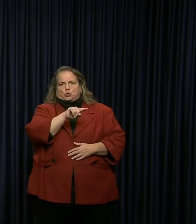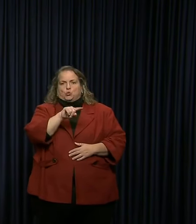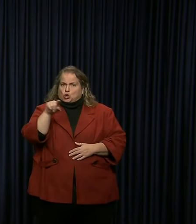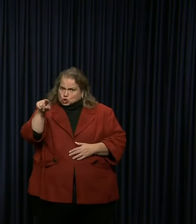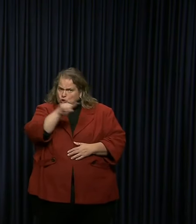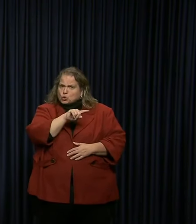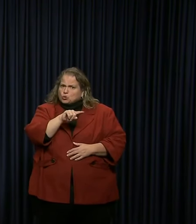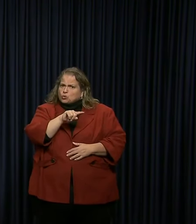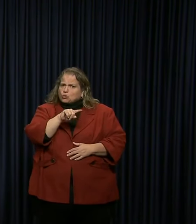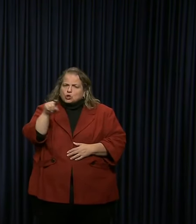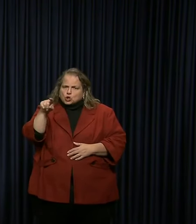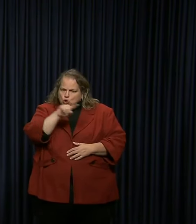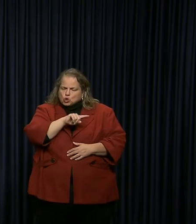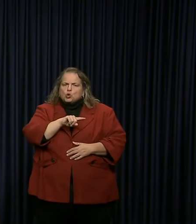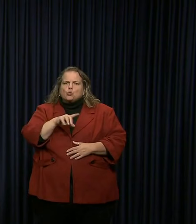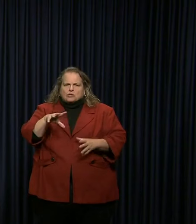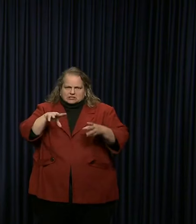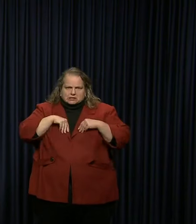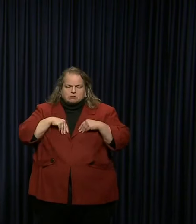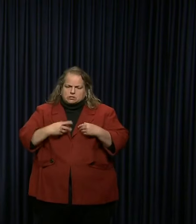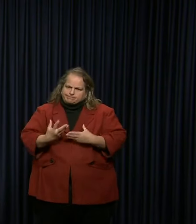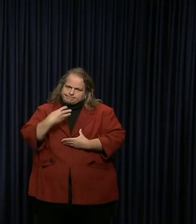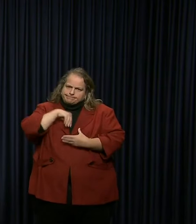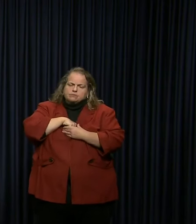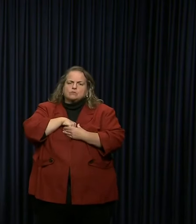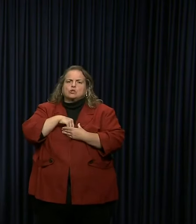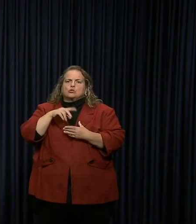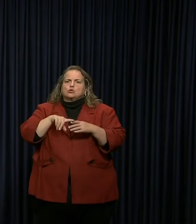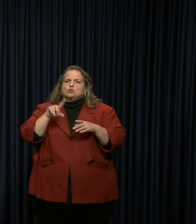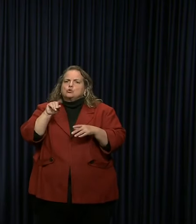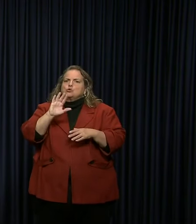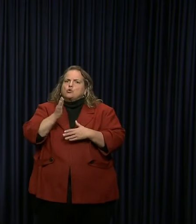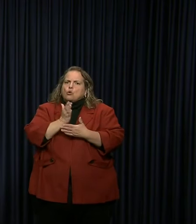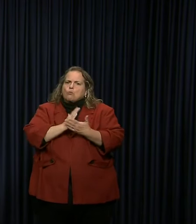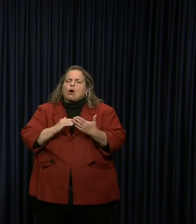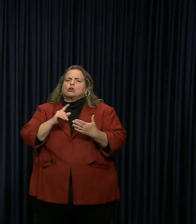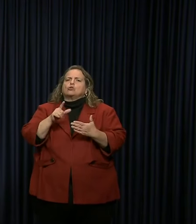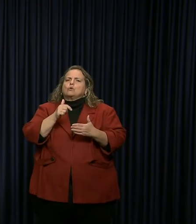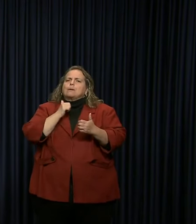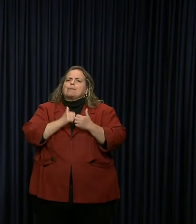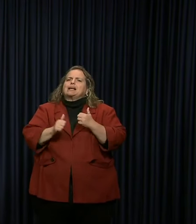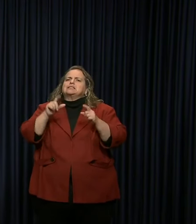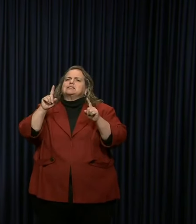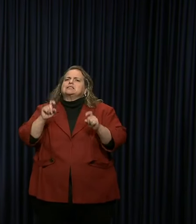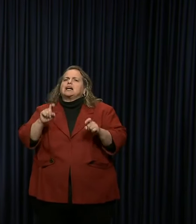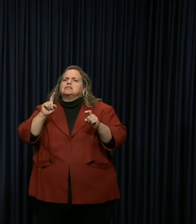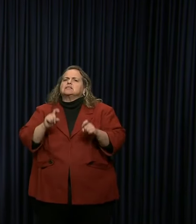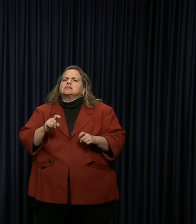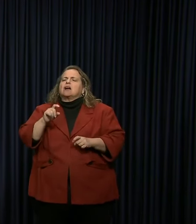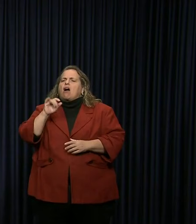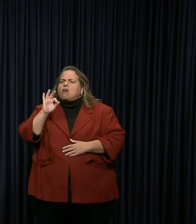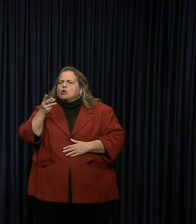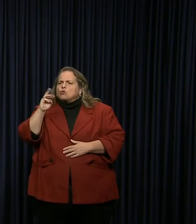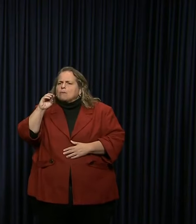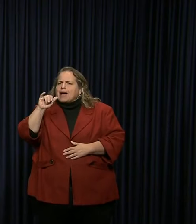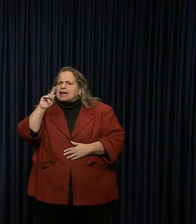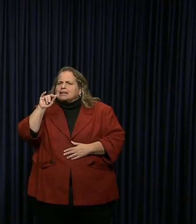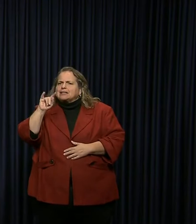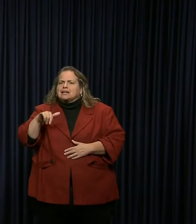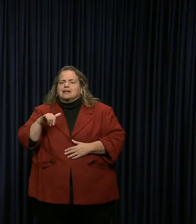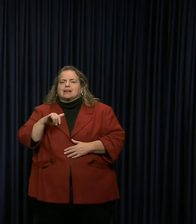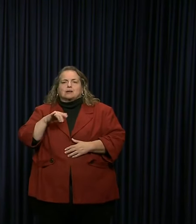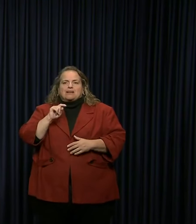you. You have bought in. You are doing your part. You are passing that test of humanity, but the test isn't easy. The test is